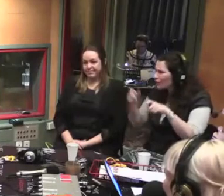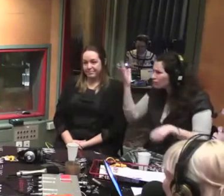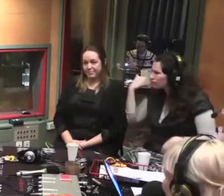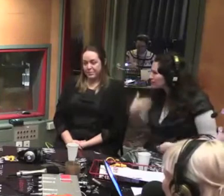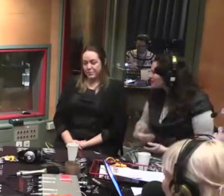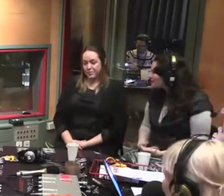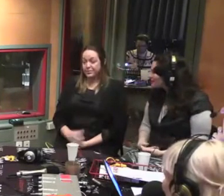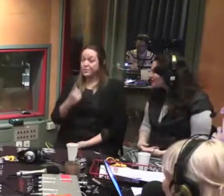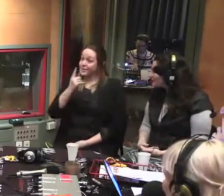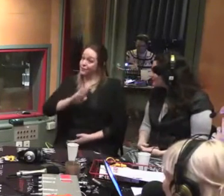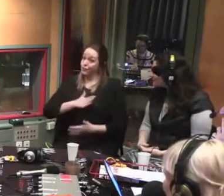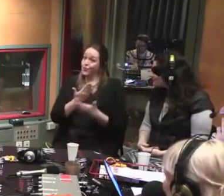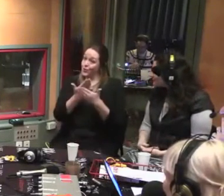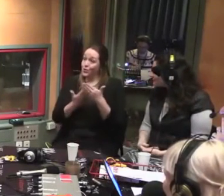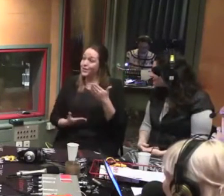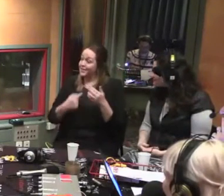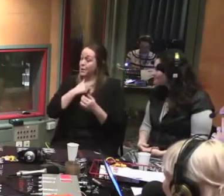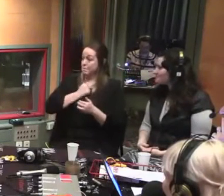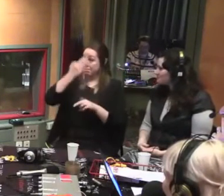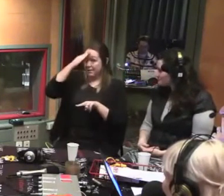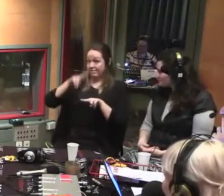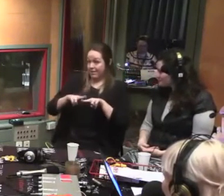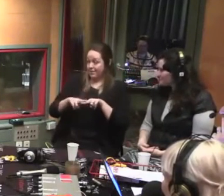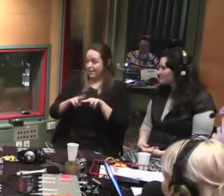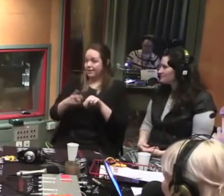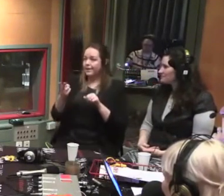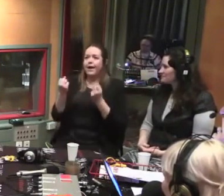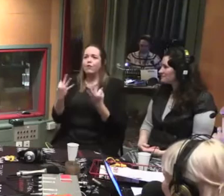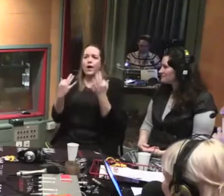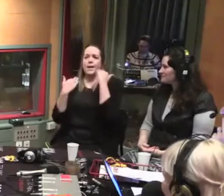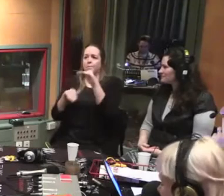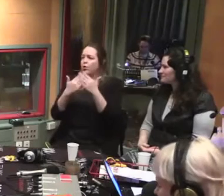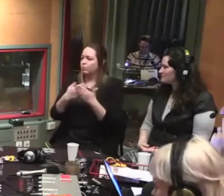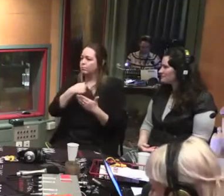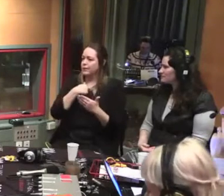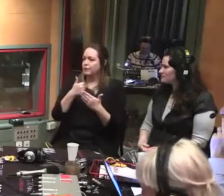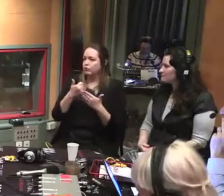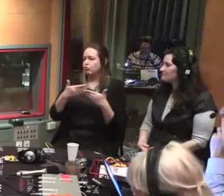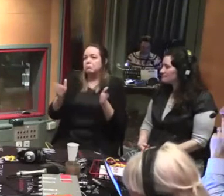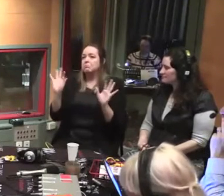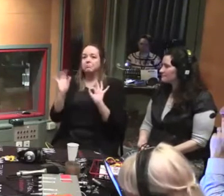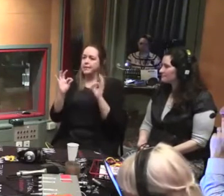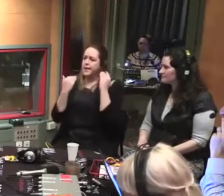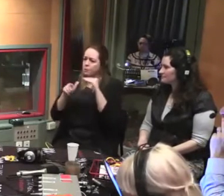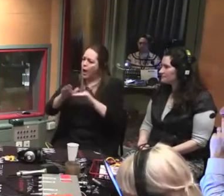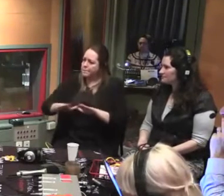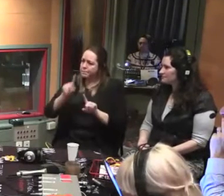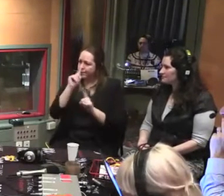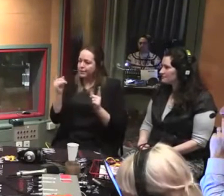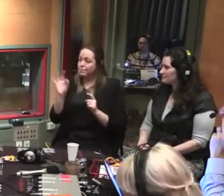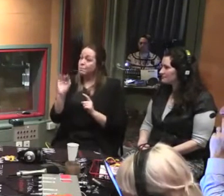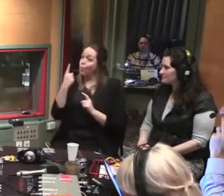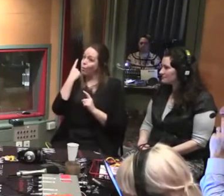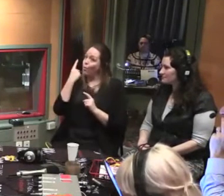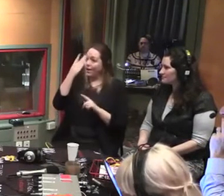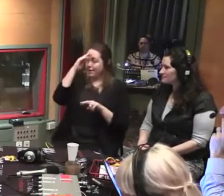interesting stories, because my parents didn't place restrictions on me in general terms. But this was one